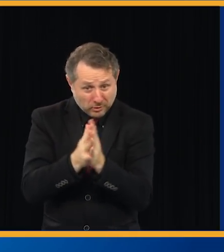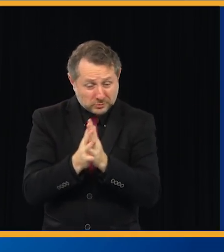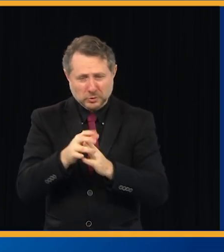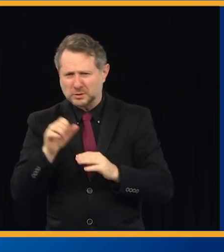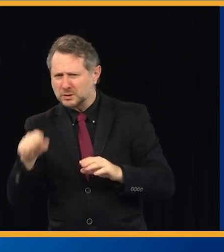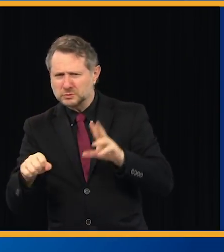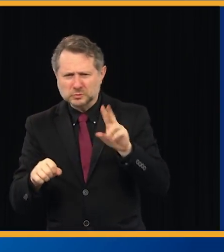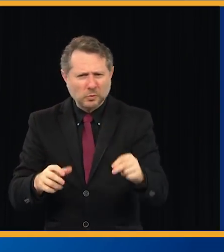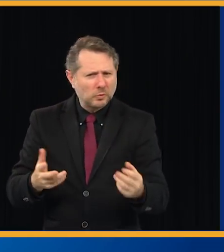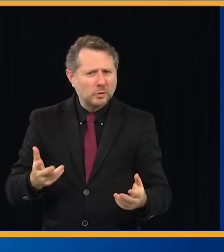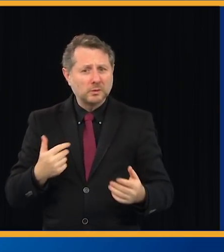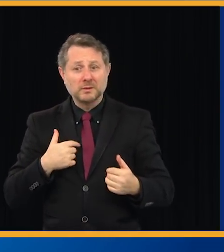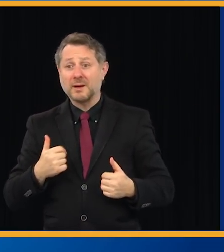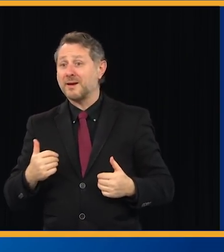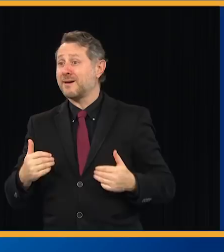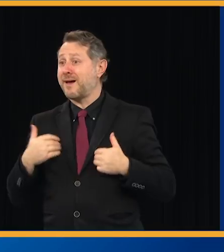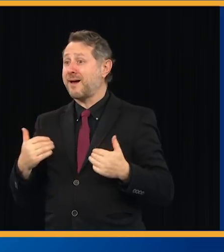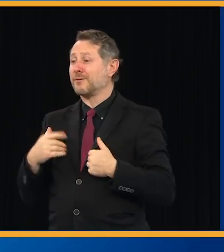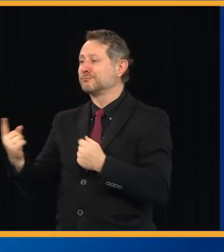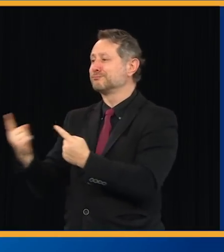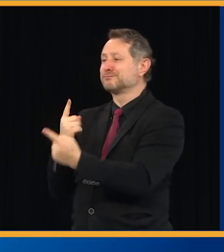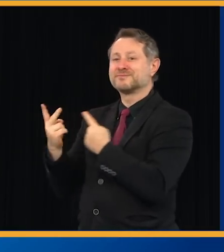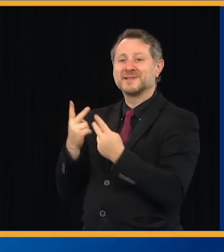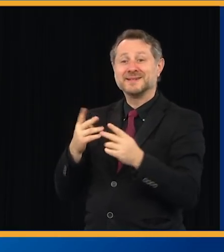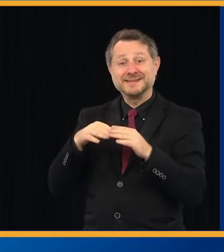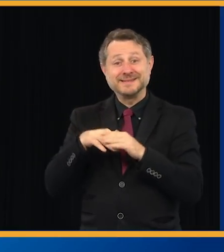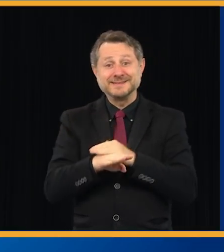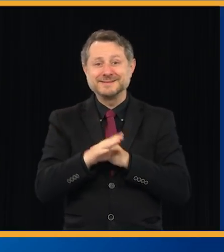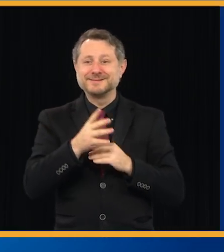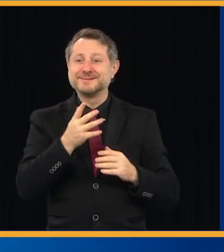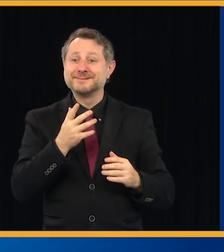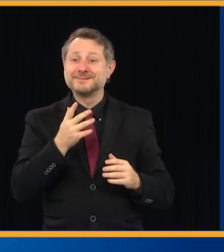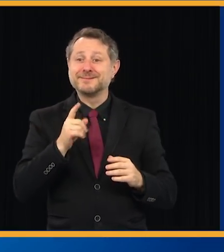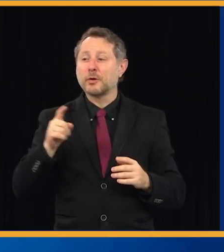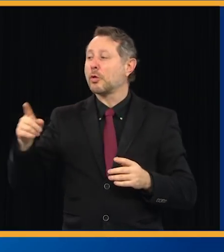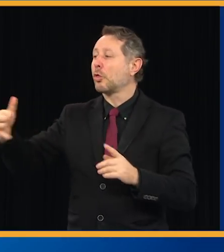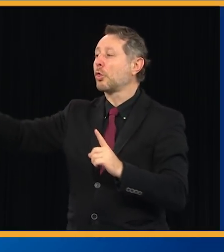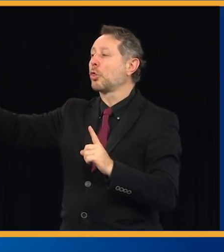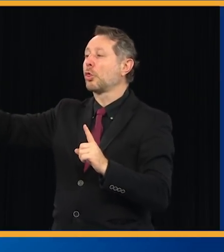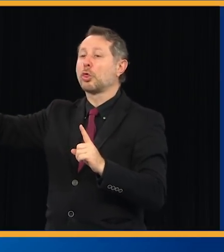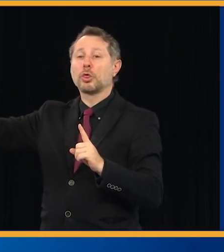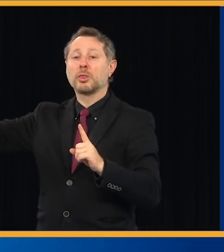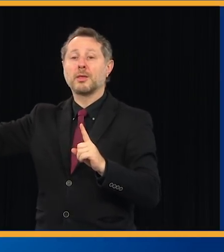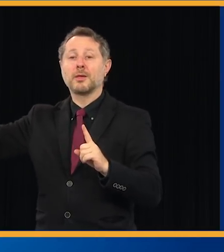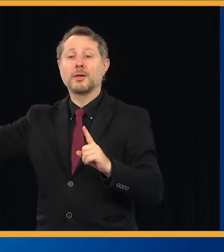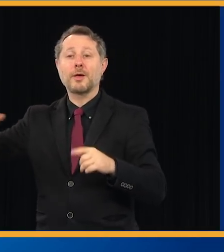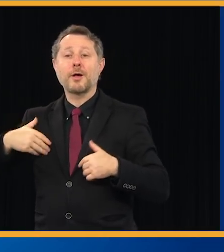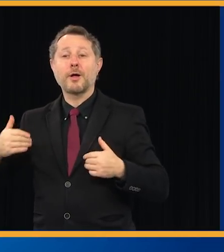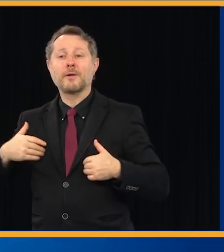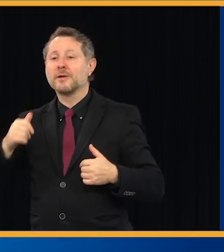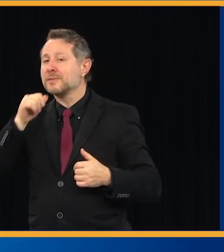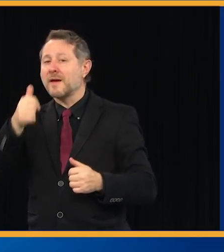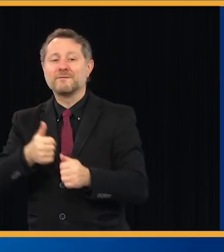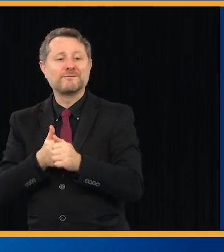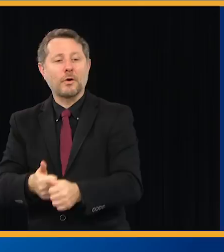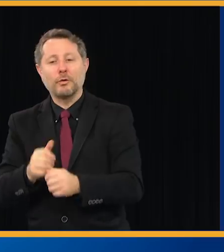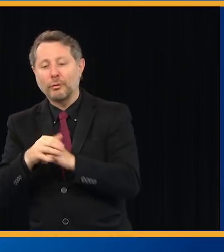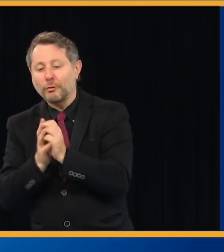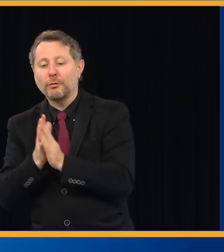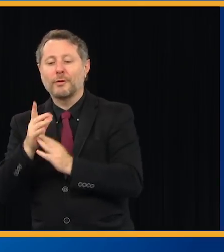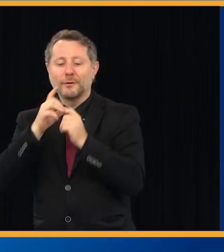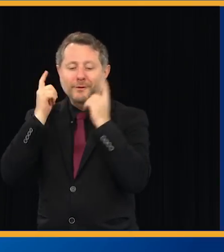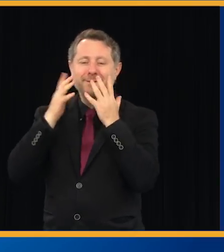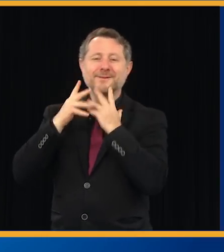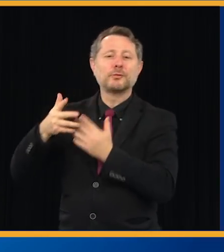people who are visiting you and may be out there and may be less diligent with the social distancing, are you